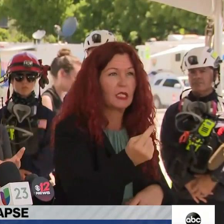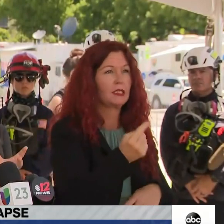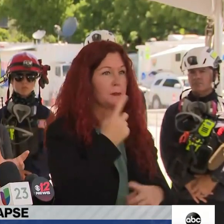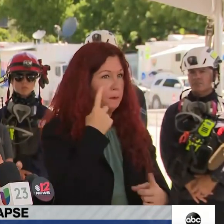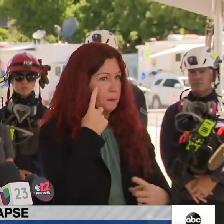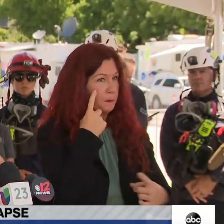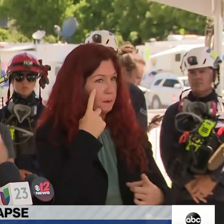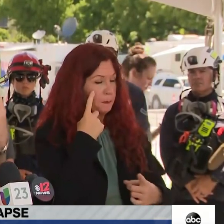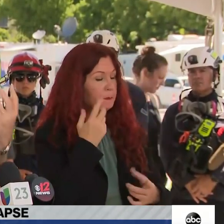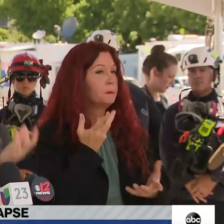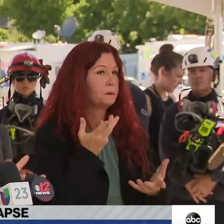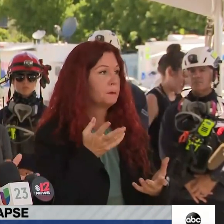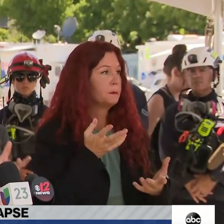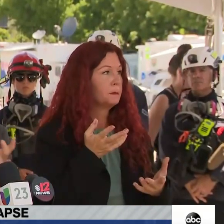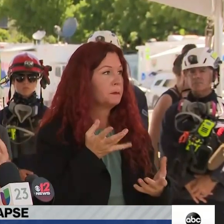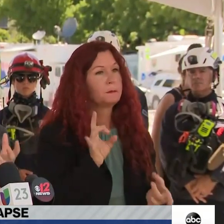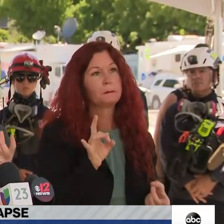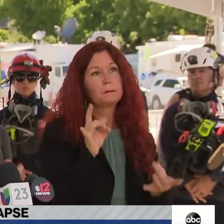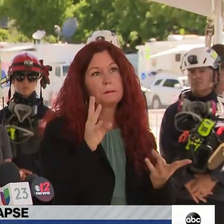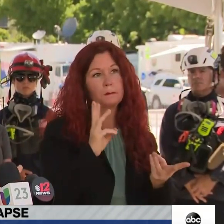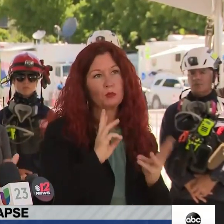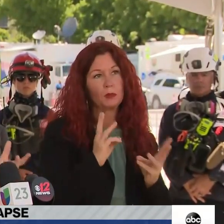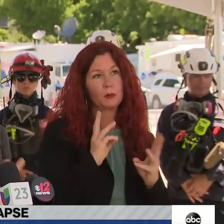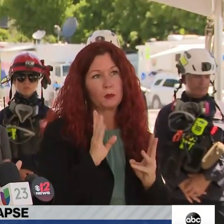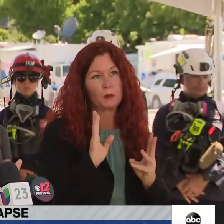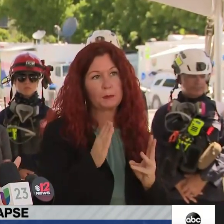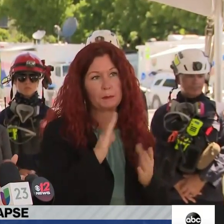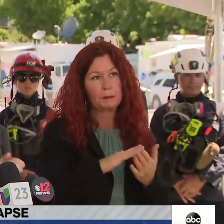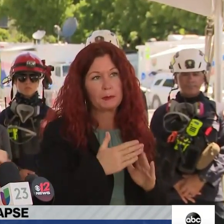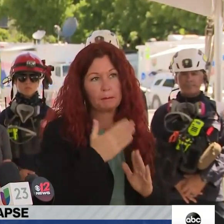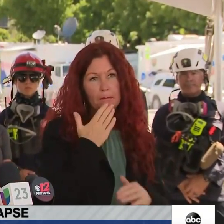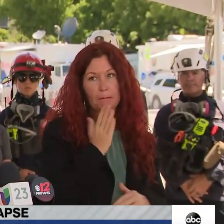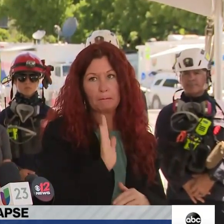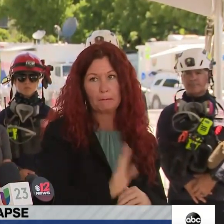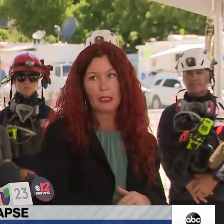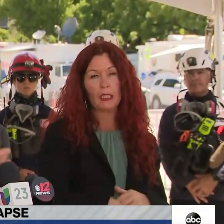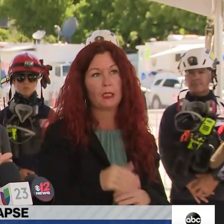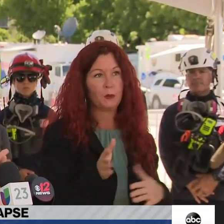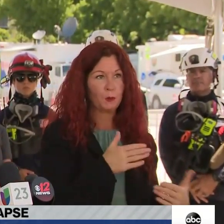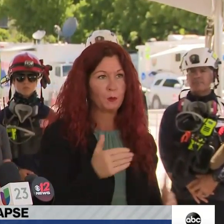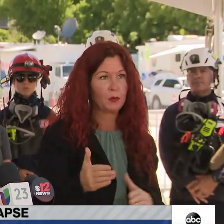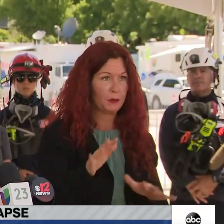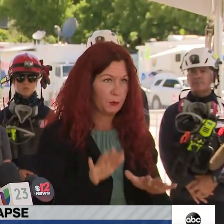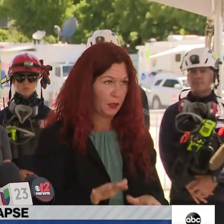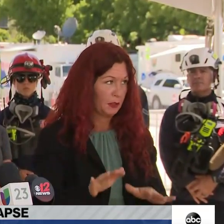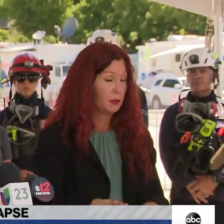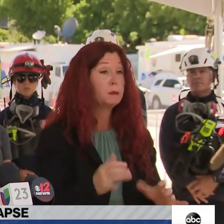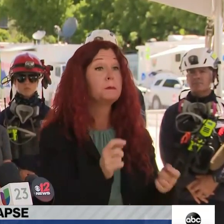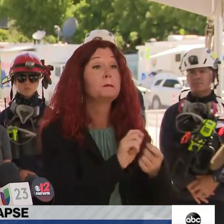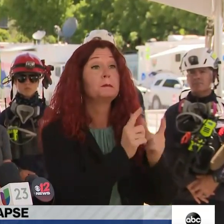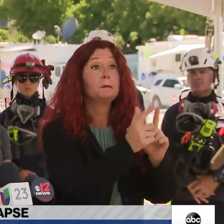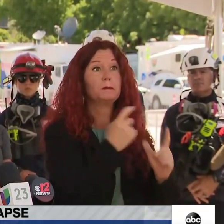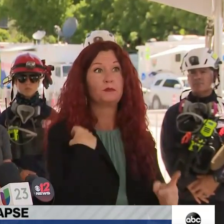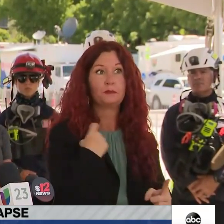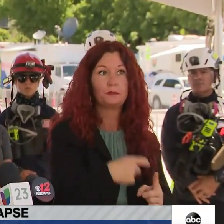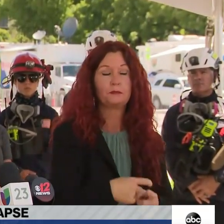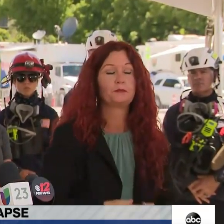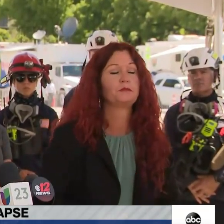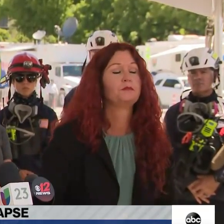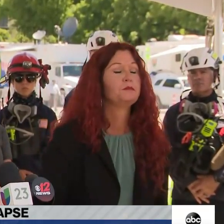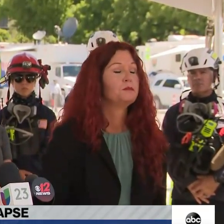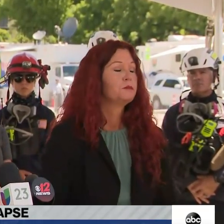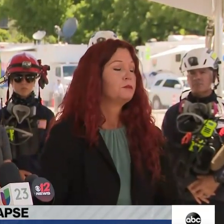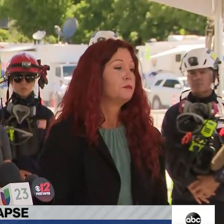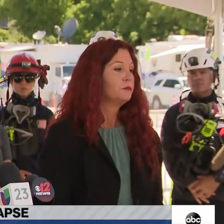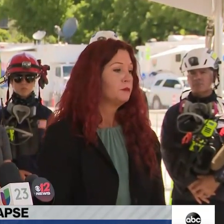frame when we could see the worst conditions with the storm. En español, seguimos monitoreando muy de